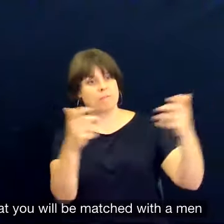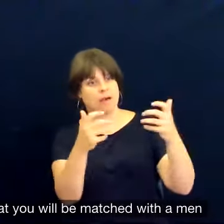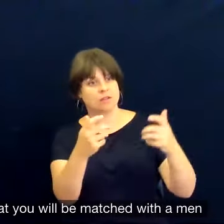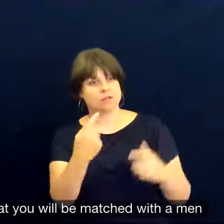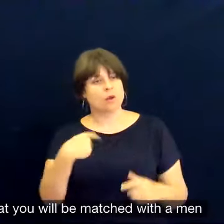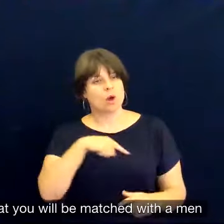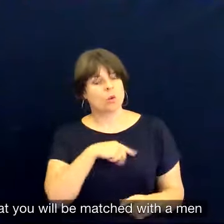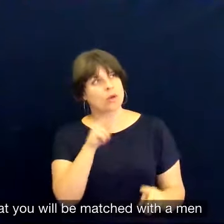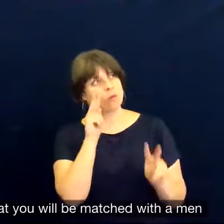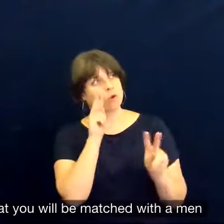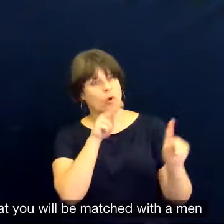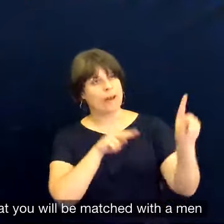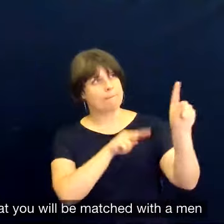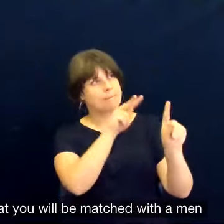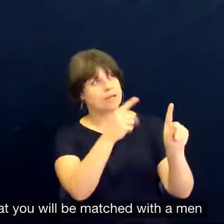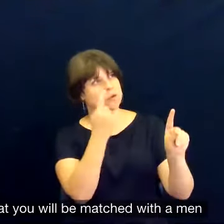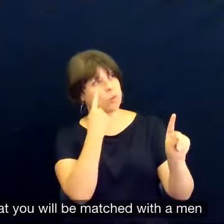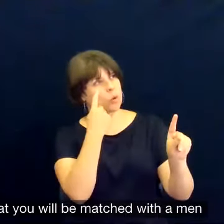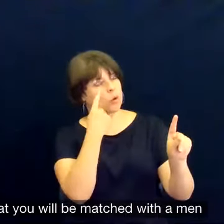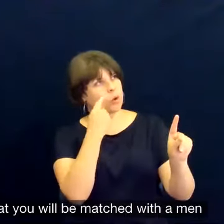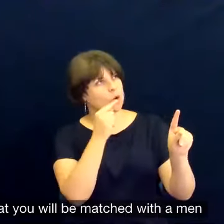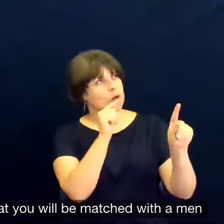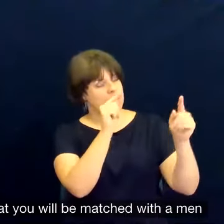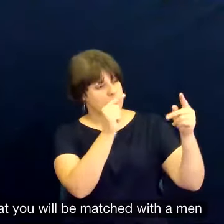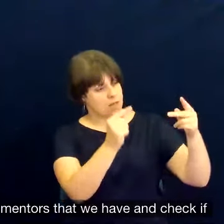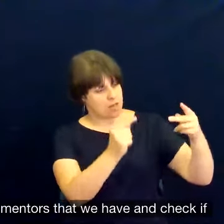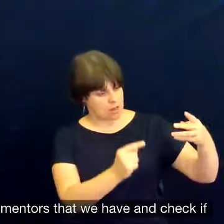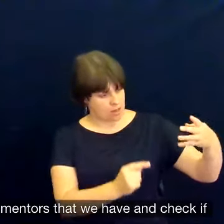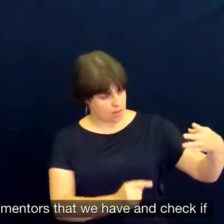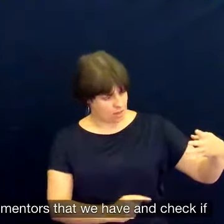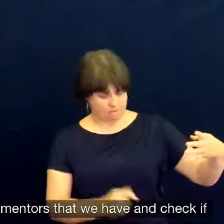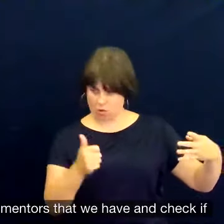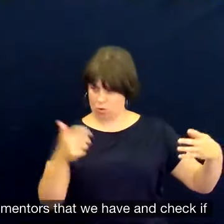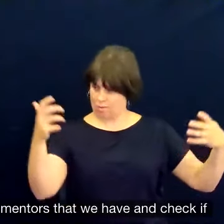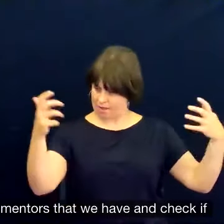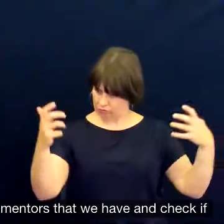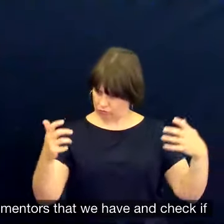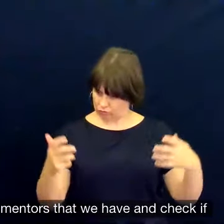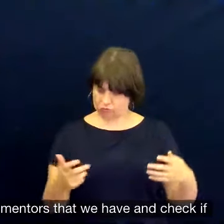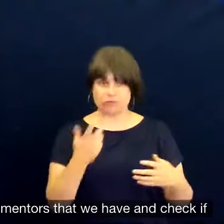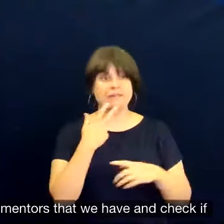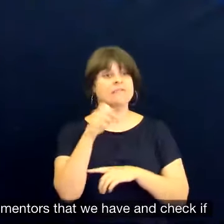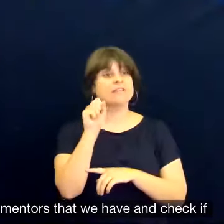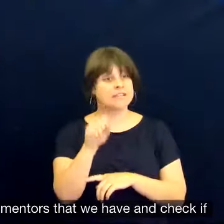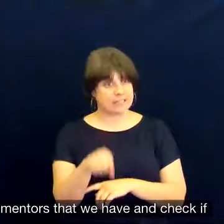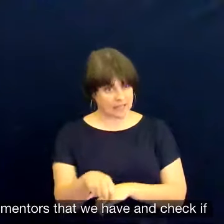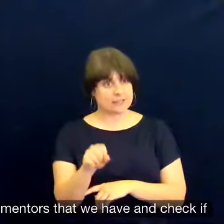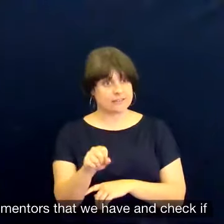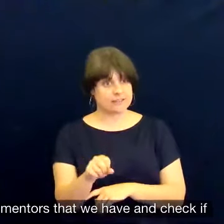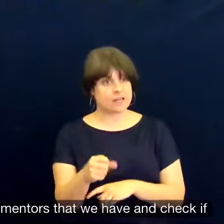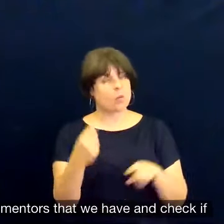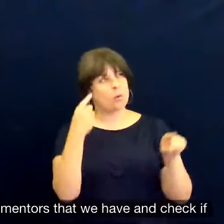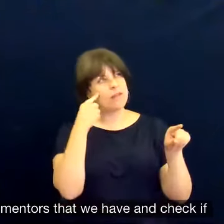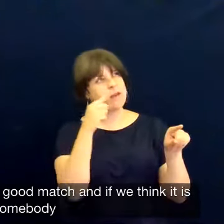that we have and check if any look like they are a good match. And if we think it's somebody that you